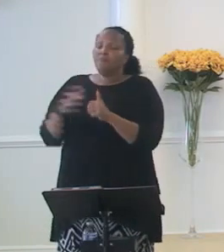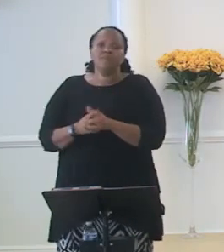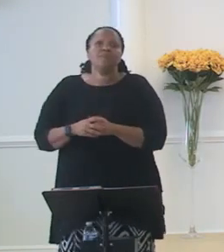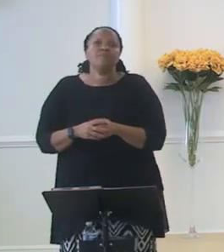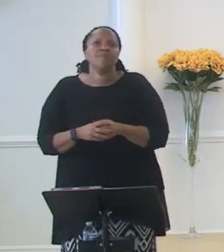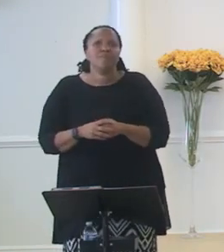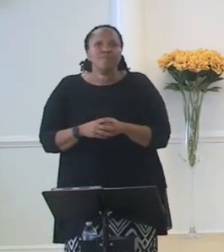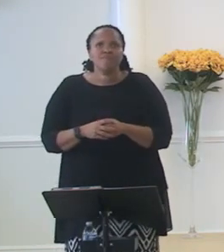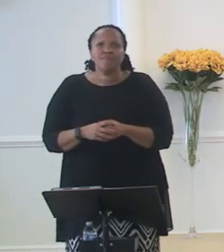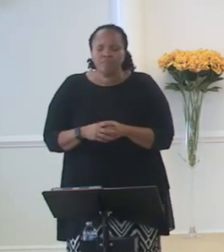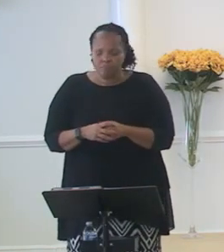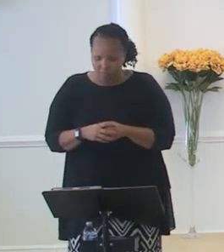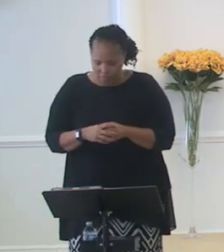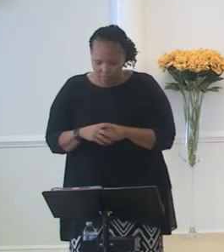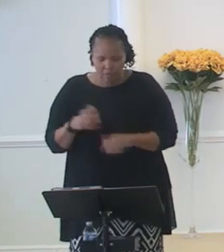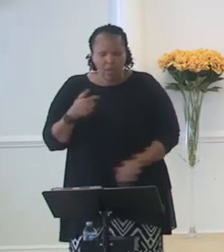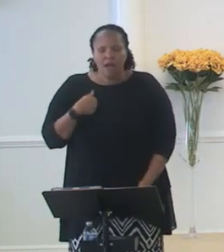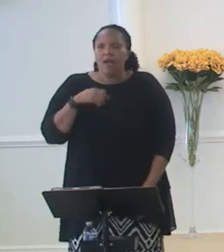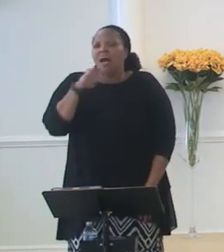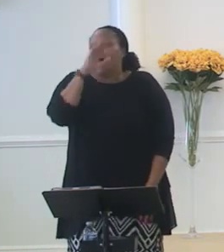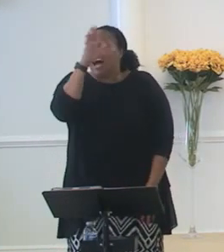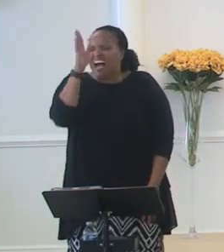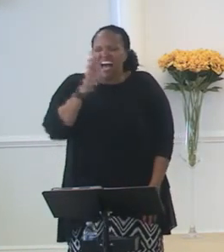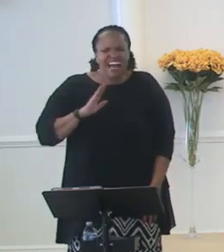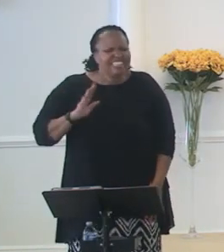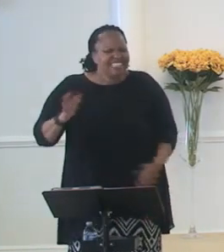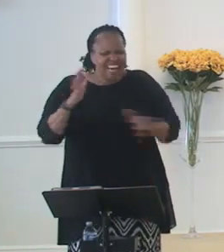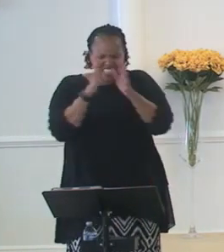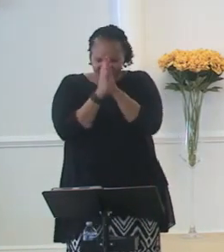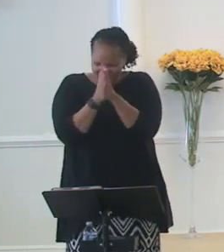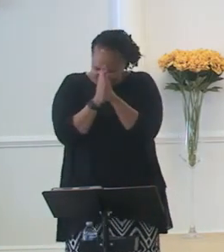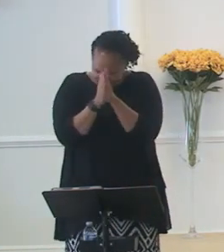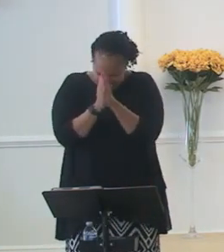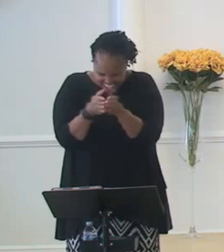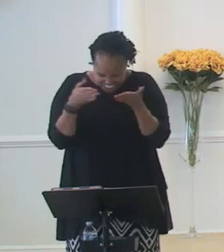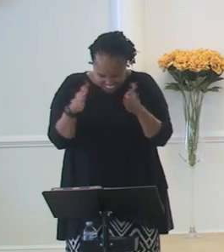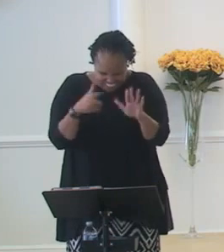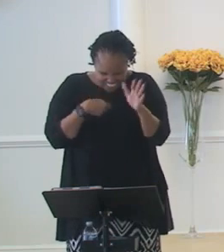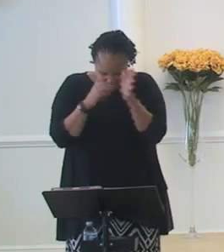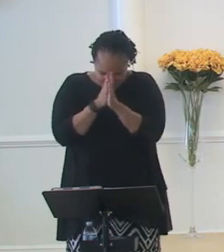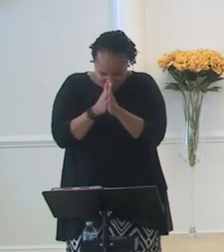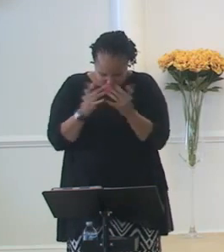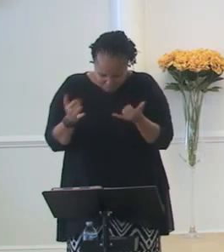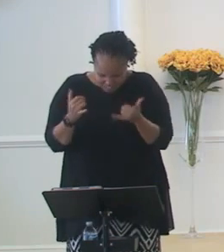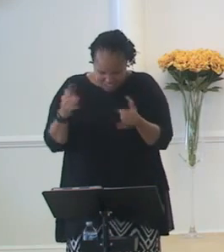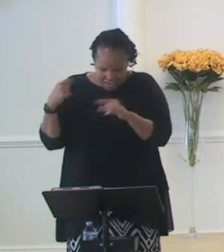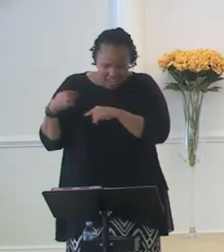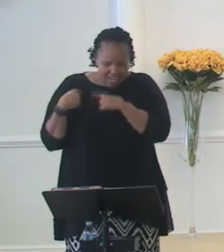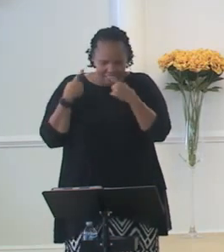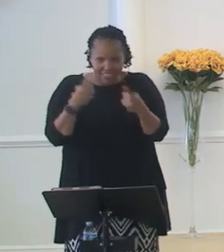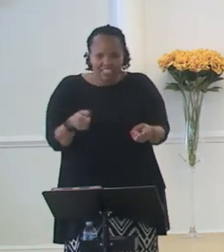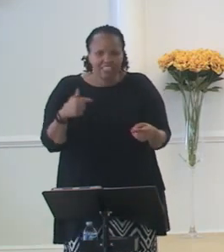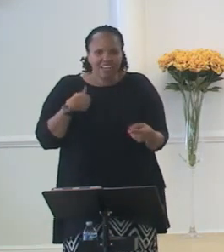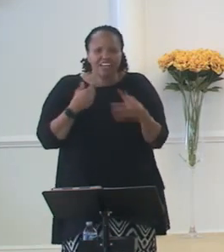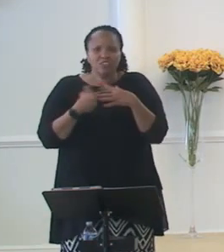I never prayed like I pray now until I begin to get